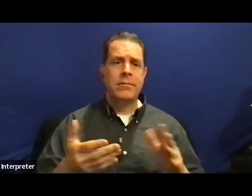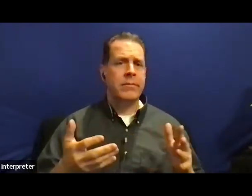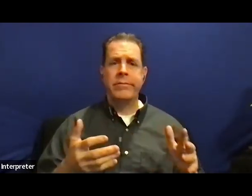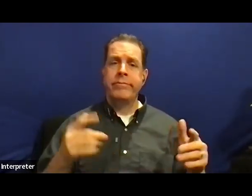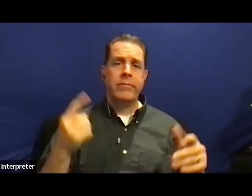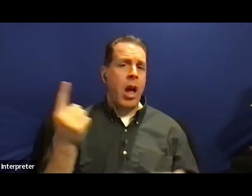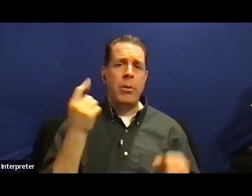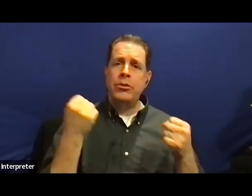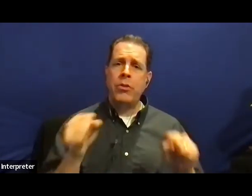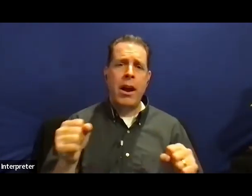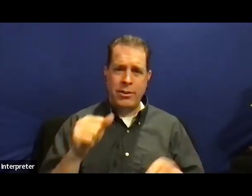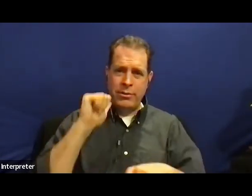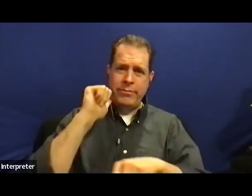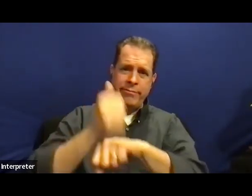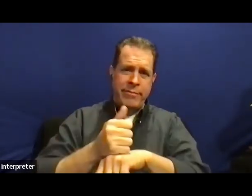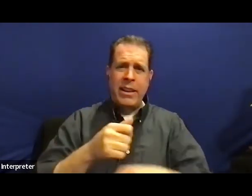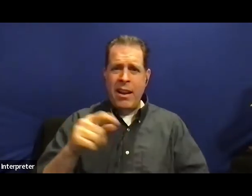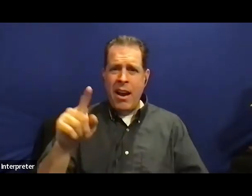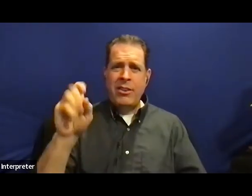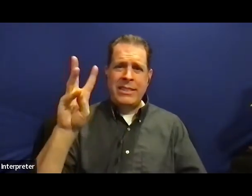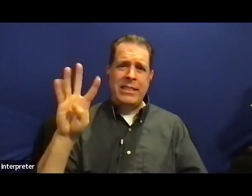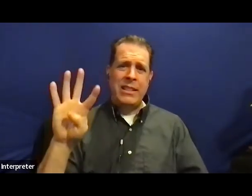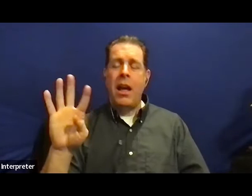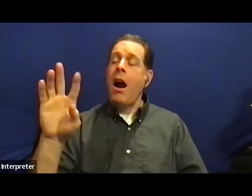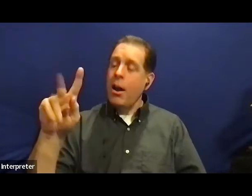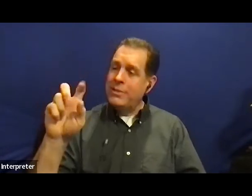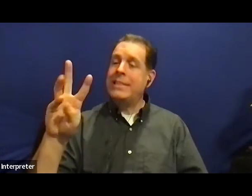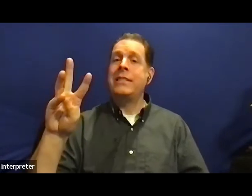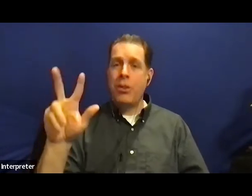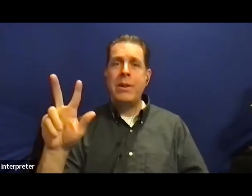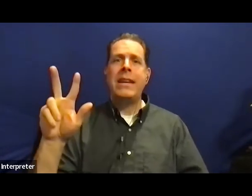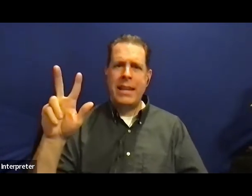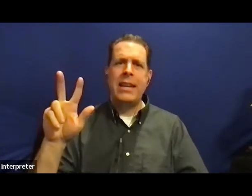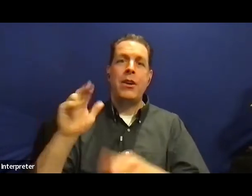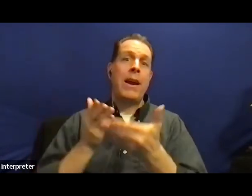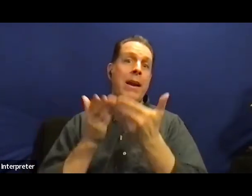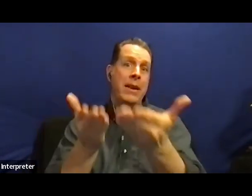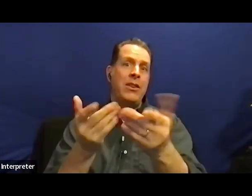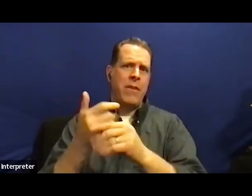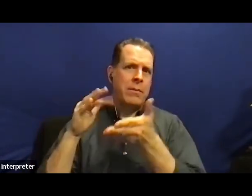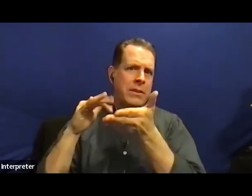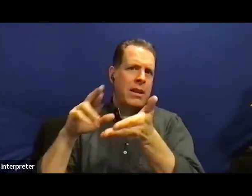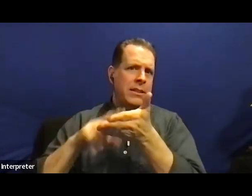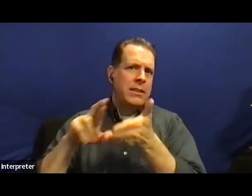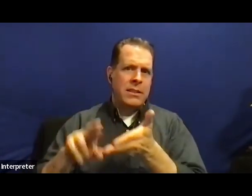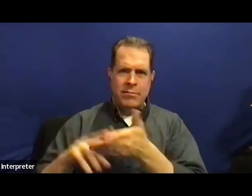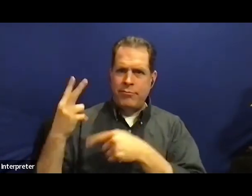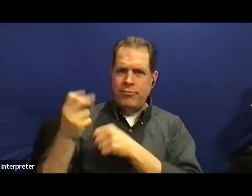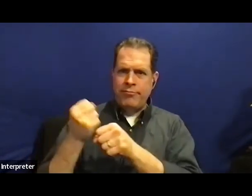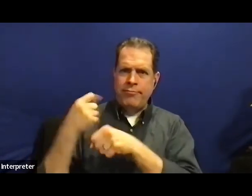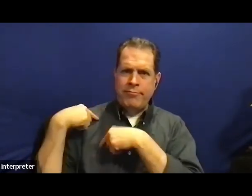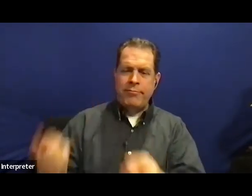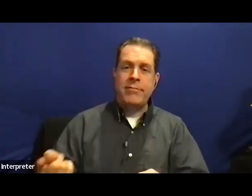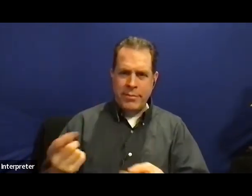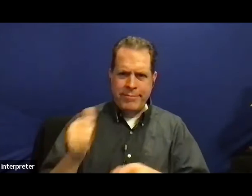the 163 recommendations from studies conducted in the last 2 years and are adapting our policies